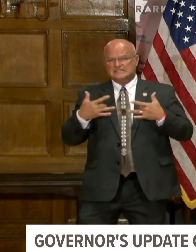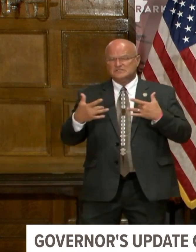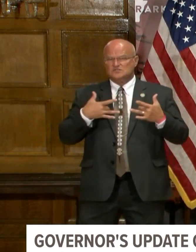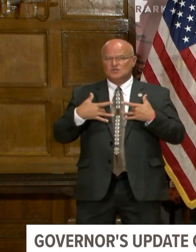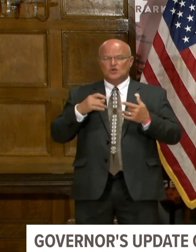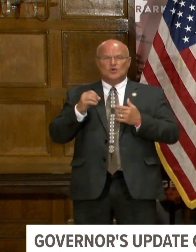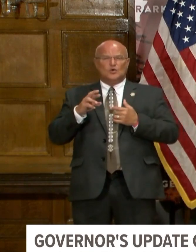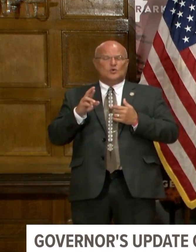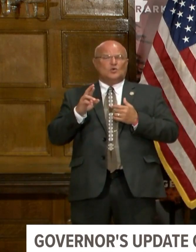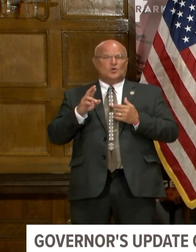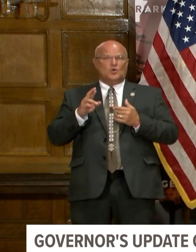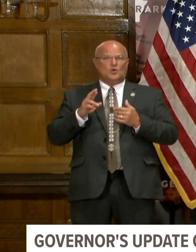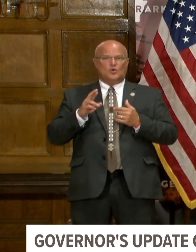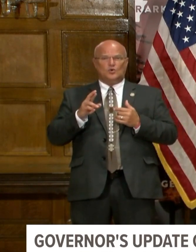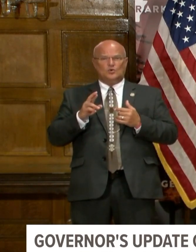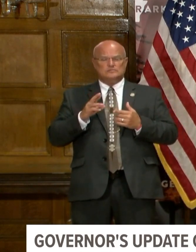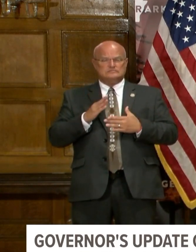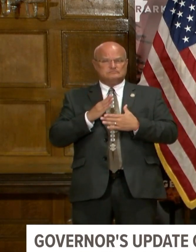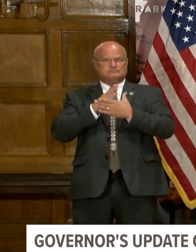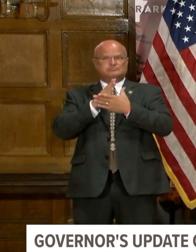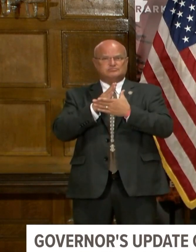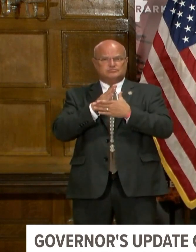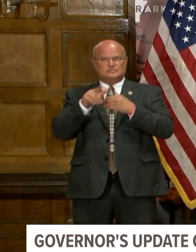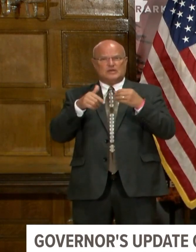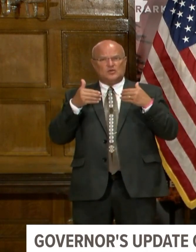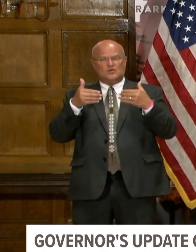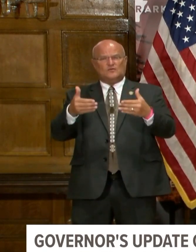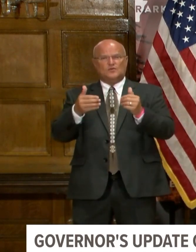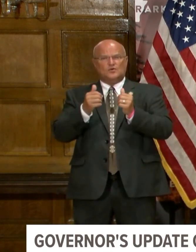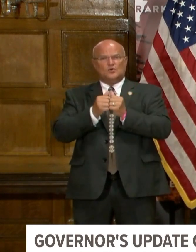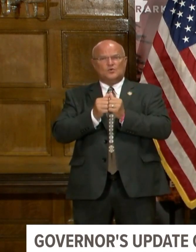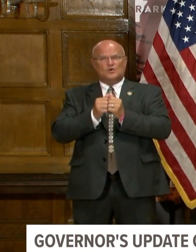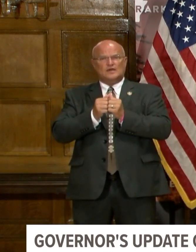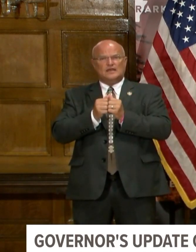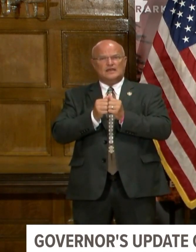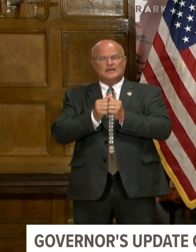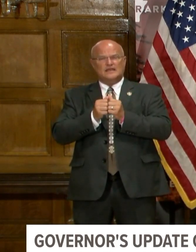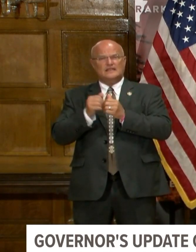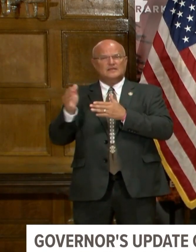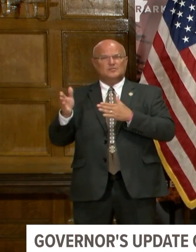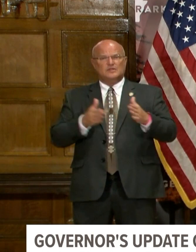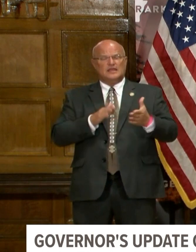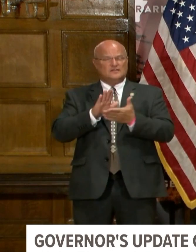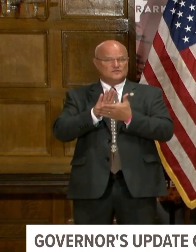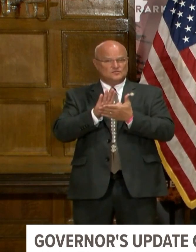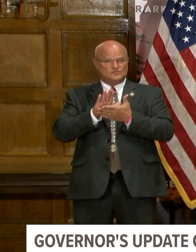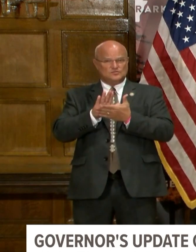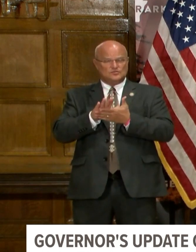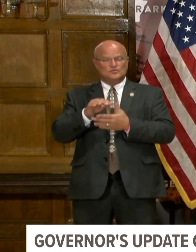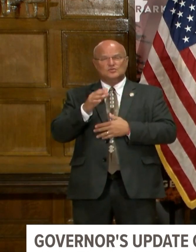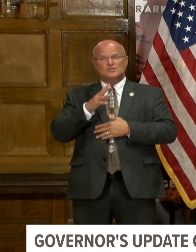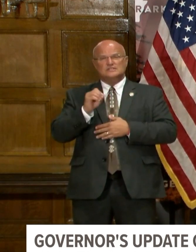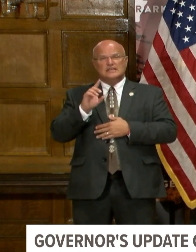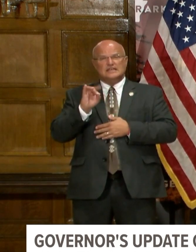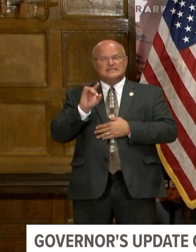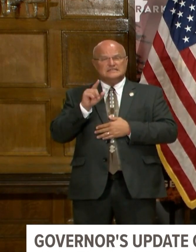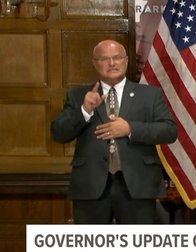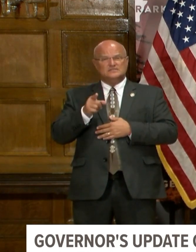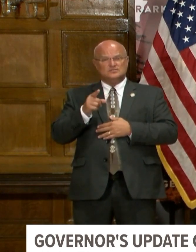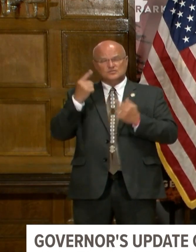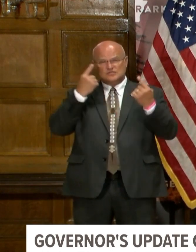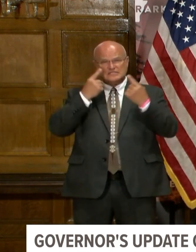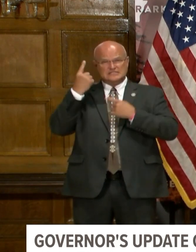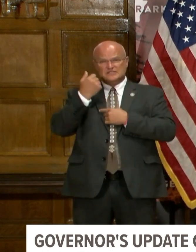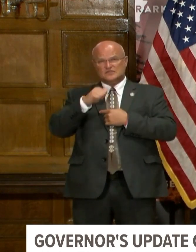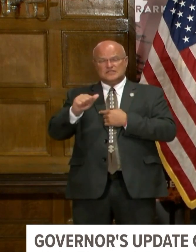concern or any pause about going forward with the in-person plan for schools? And did you